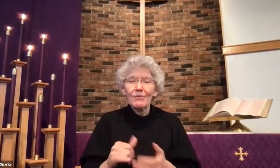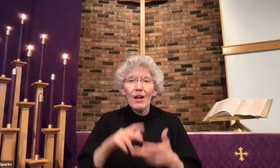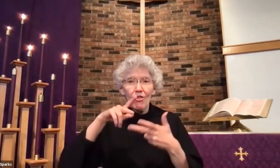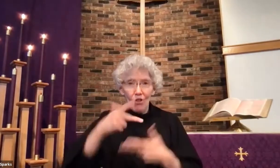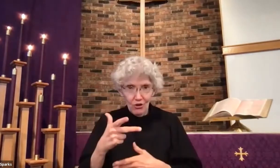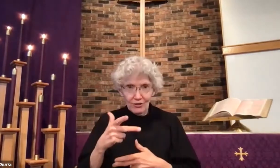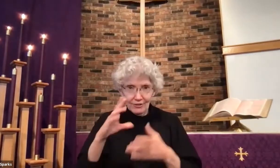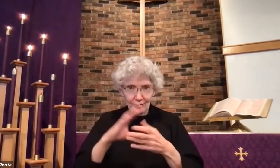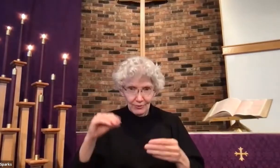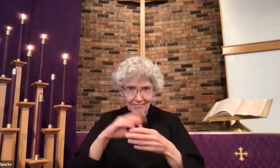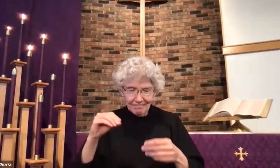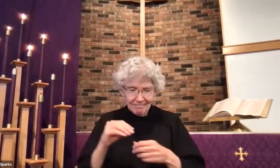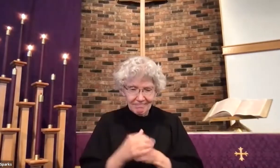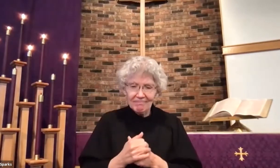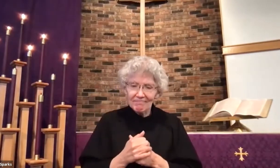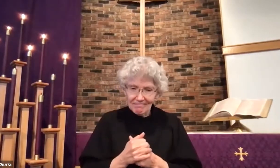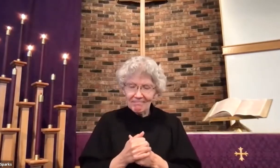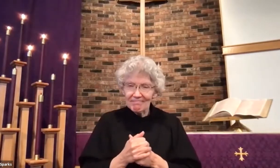lost." In the same way,